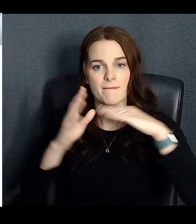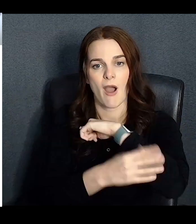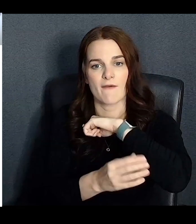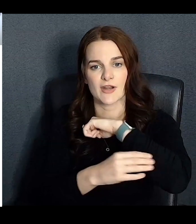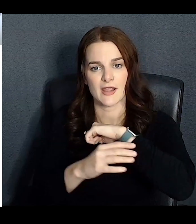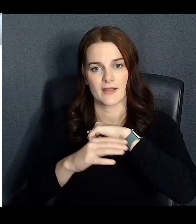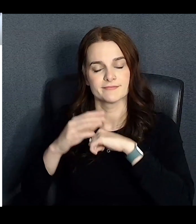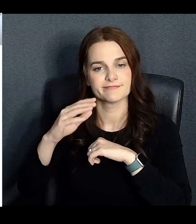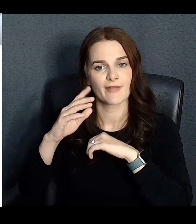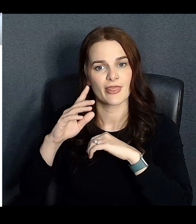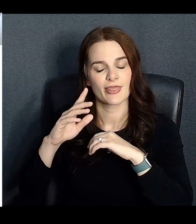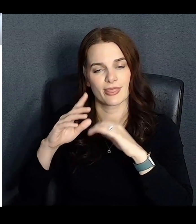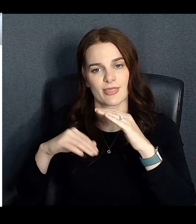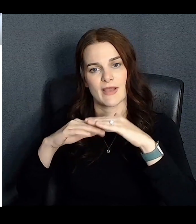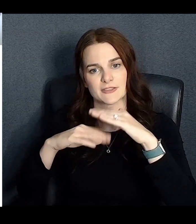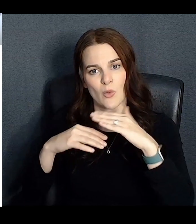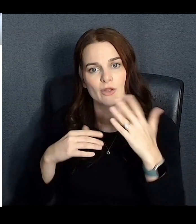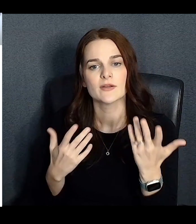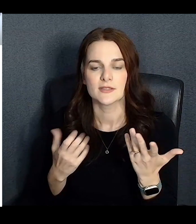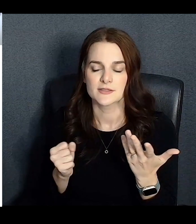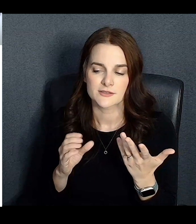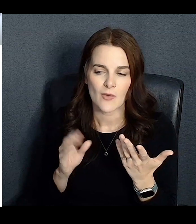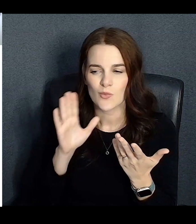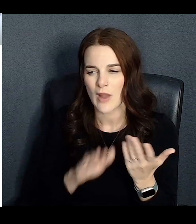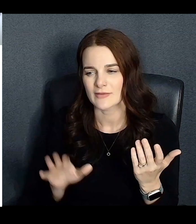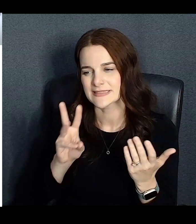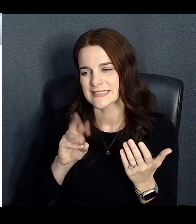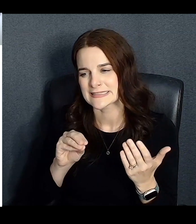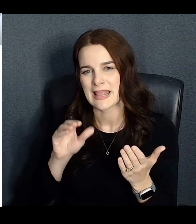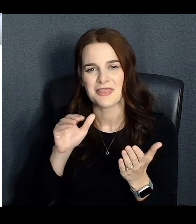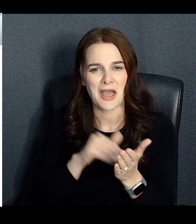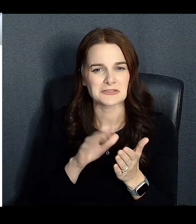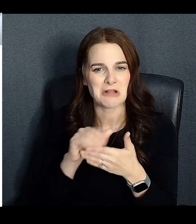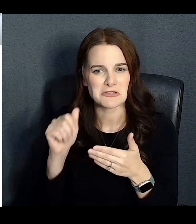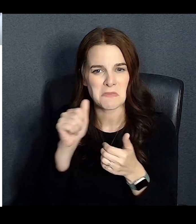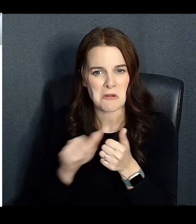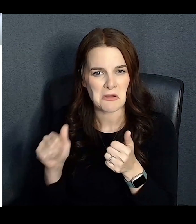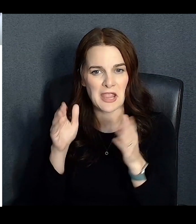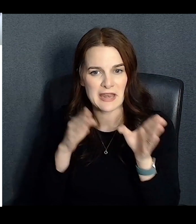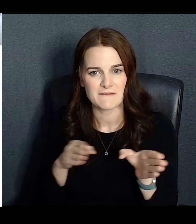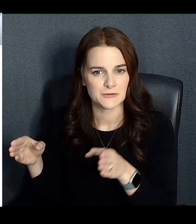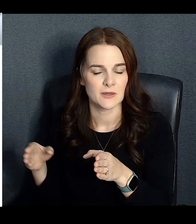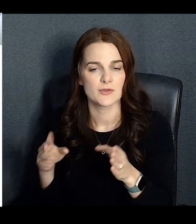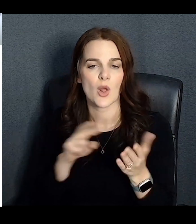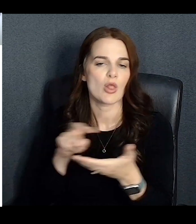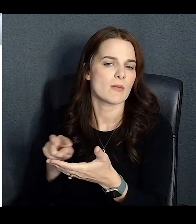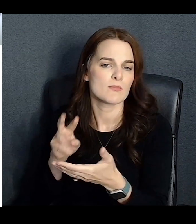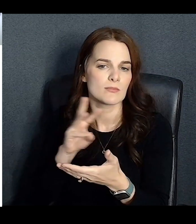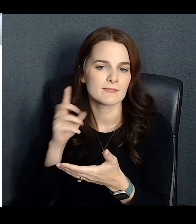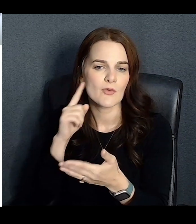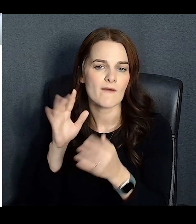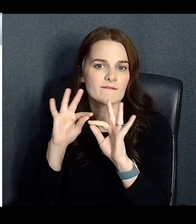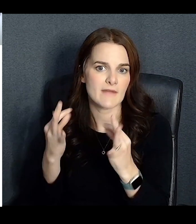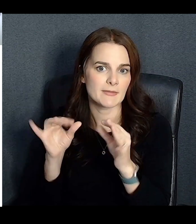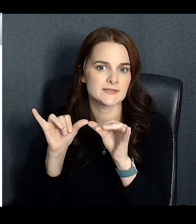threshold has to be your, individual income. So, which is around $60,000 per individual. And again, you can go to our website to see the family